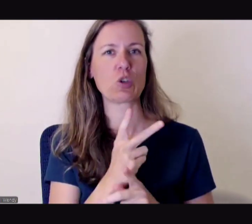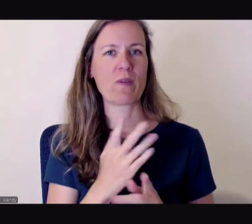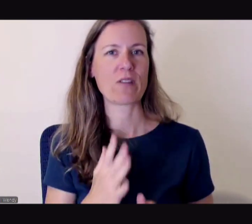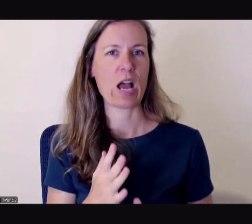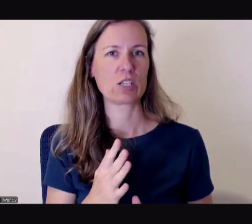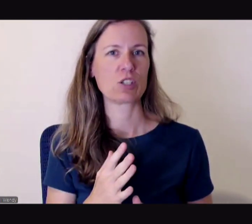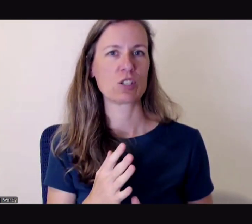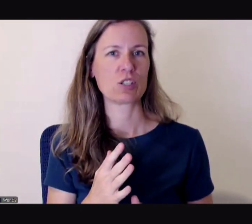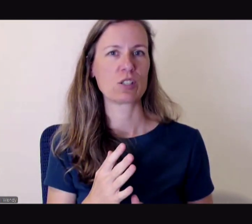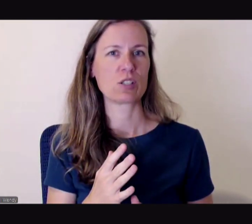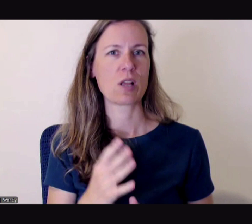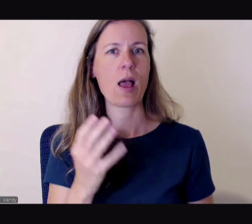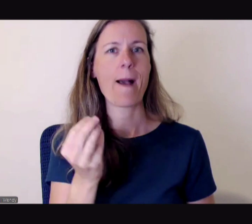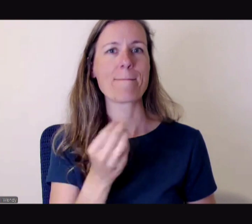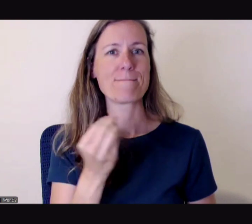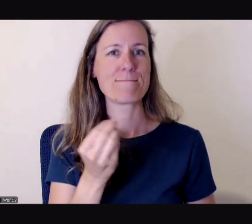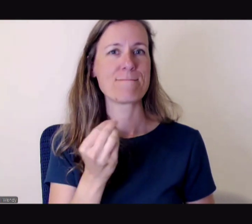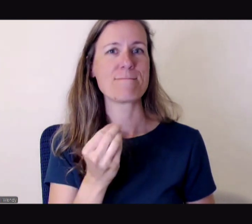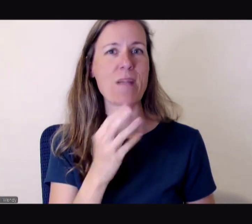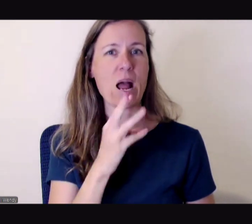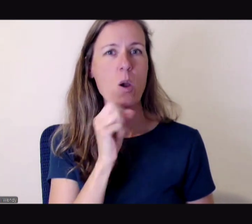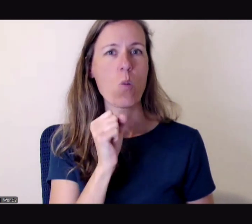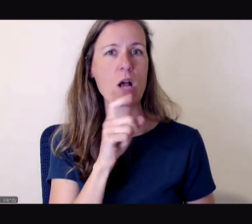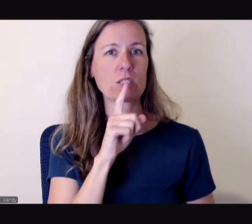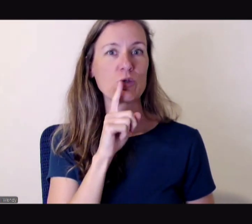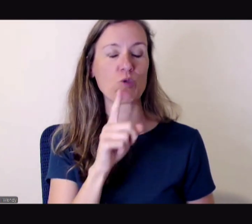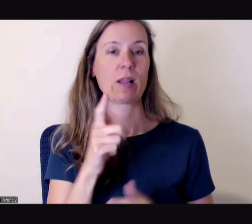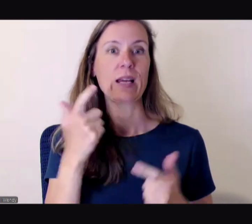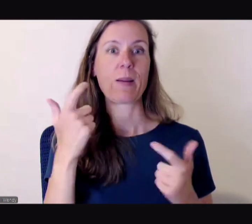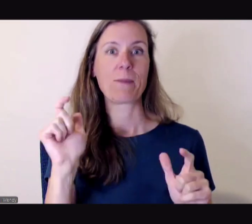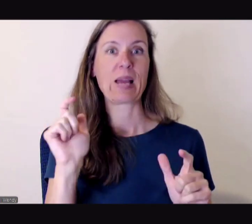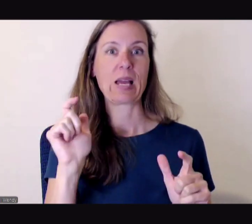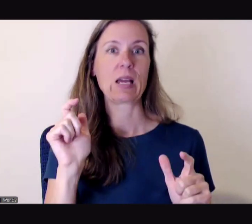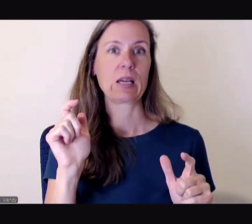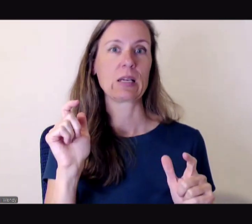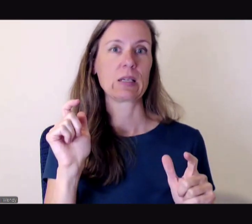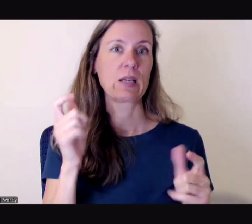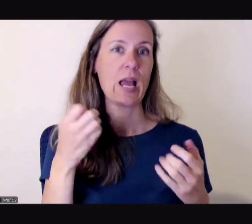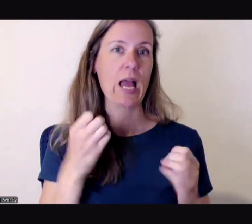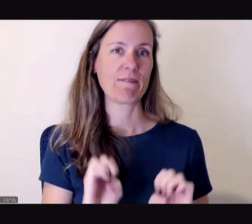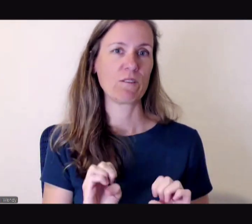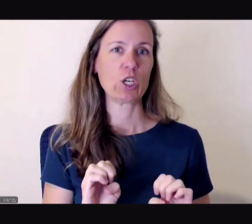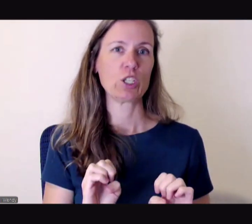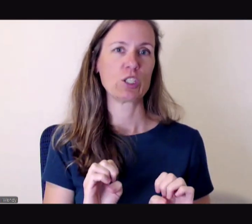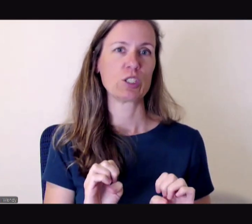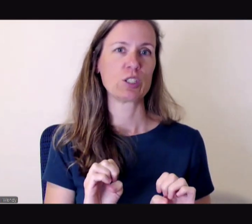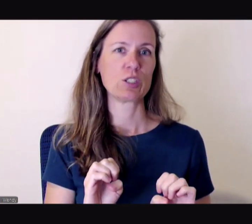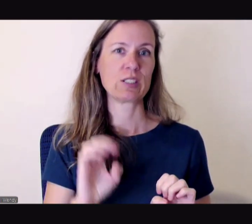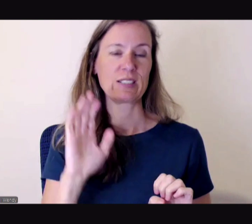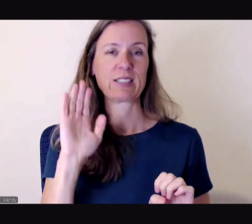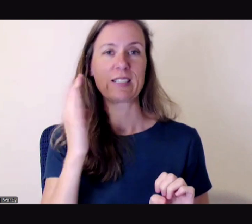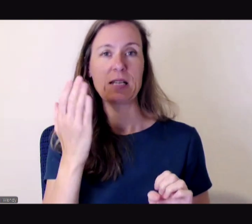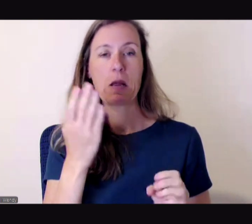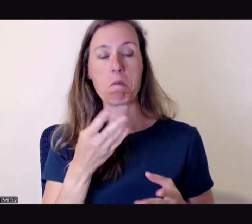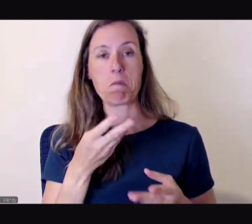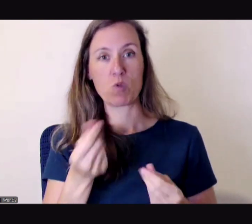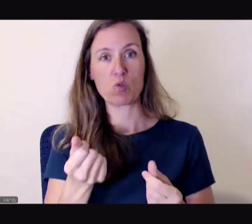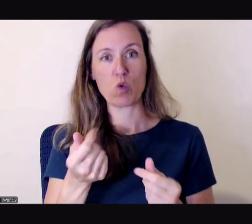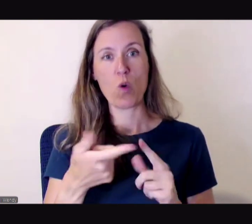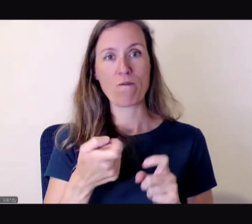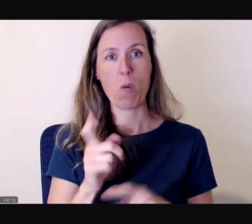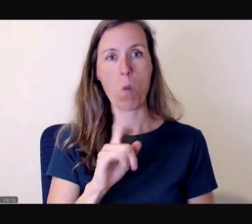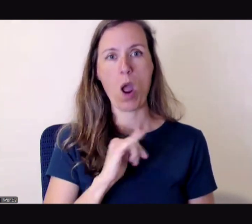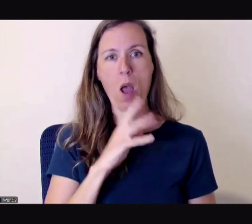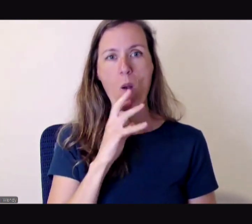mean, Monday was a heroic undertaking, and it looked pretty seamless from where I was, so thank you to everyone. And